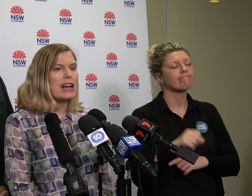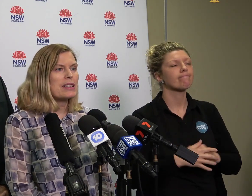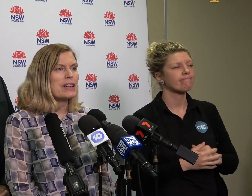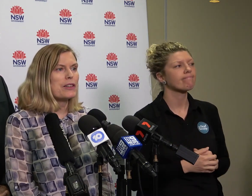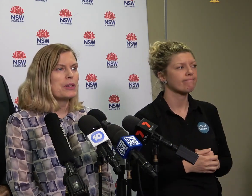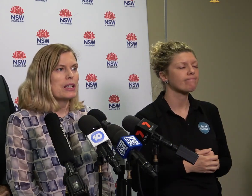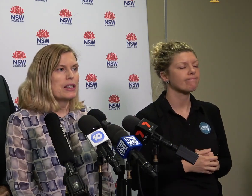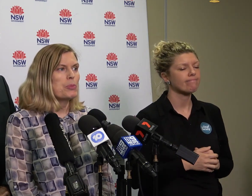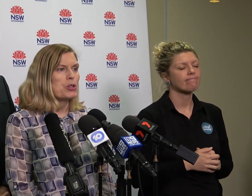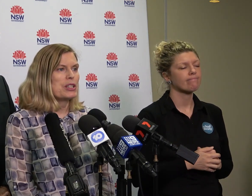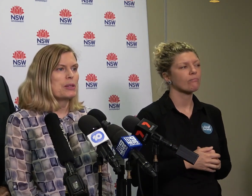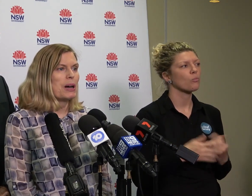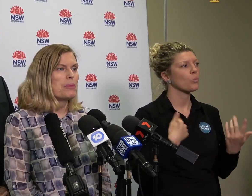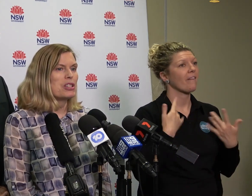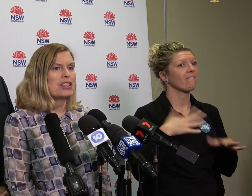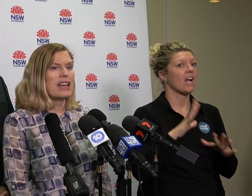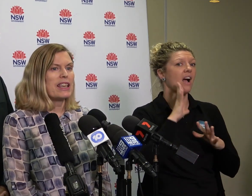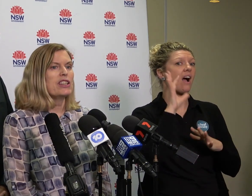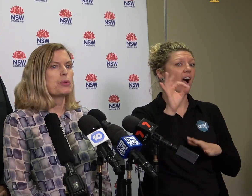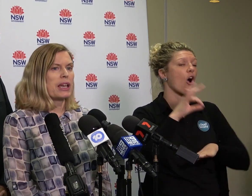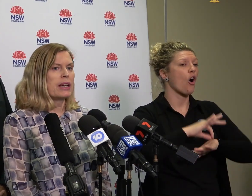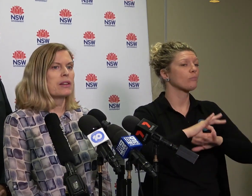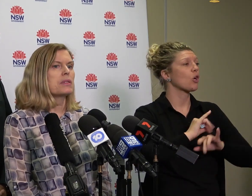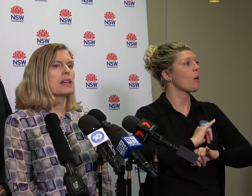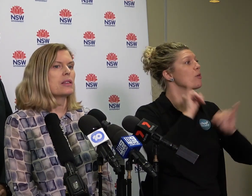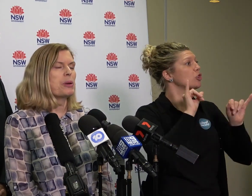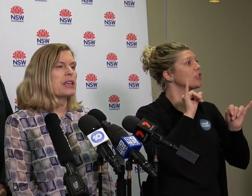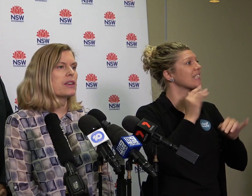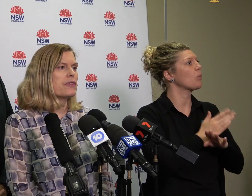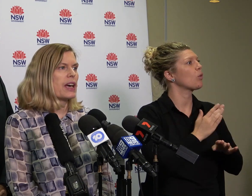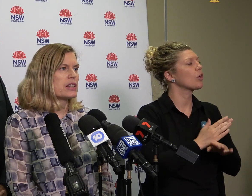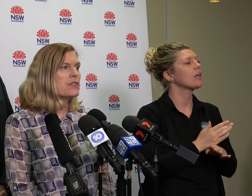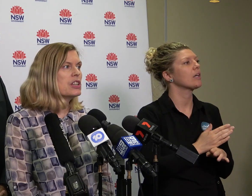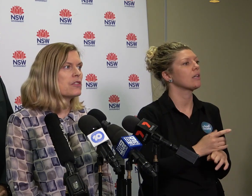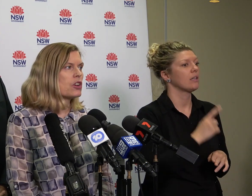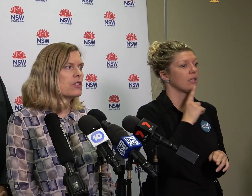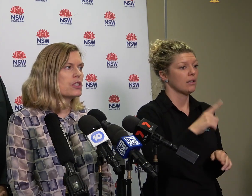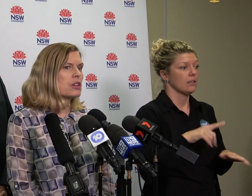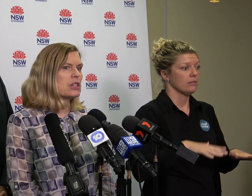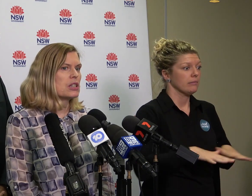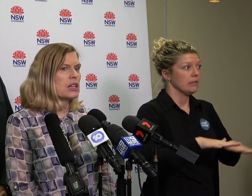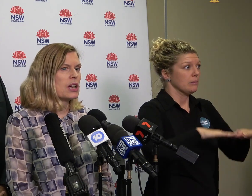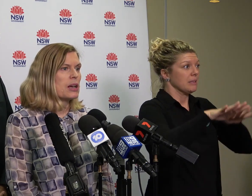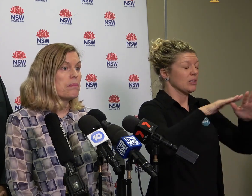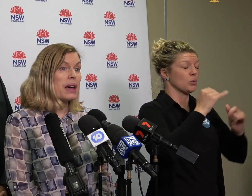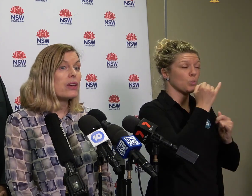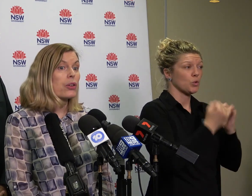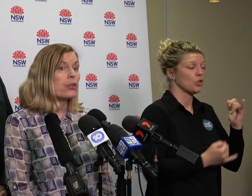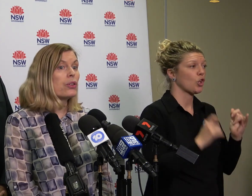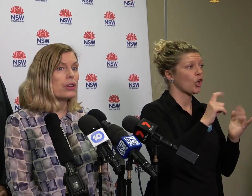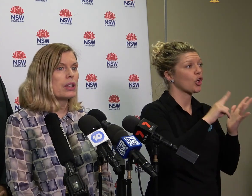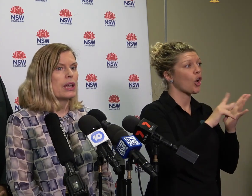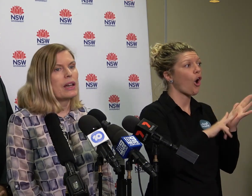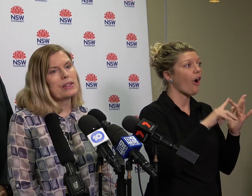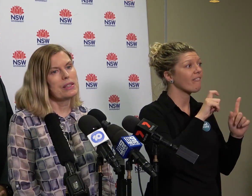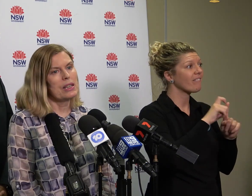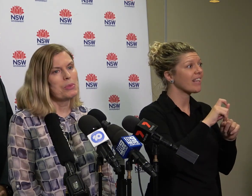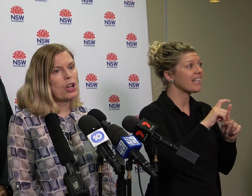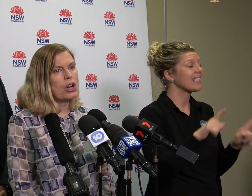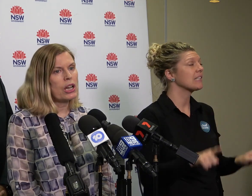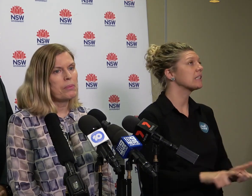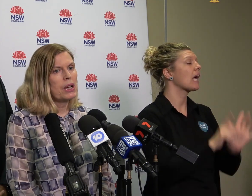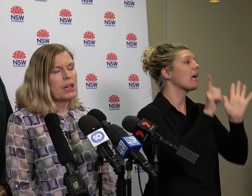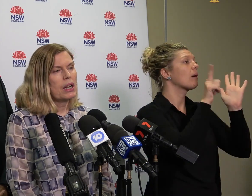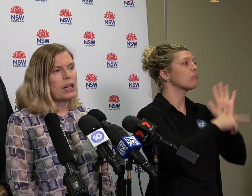we've actually asked our emergency departments to take into account that the peak of activity of COVID-19 may occur at the